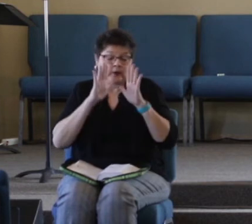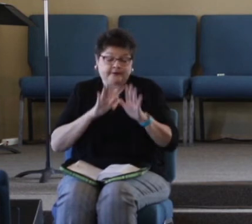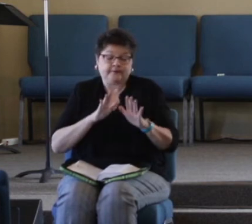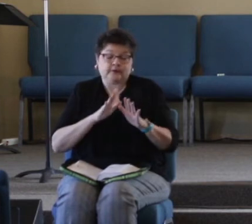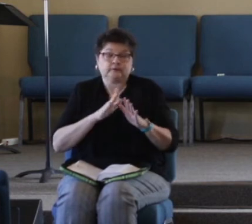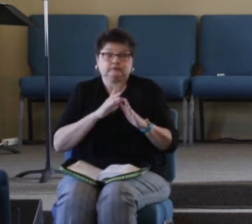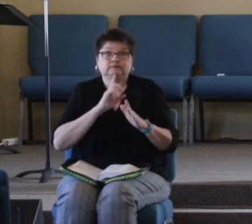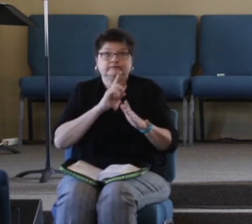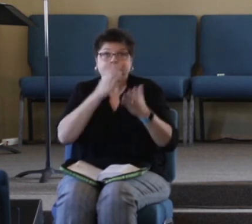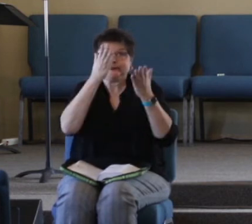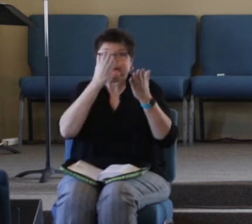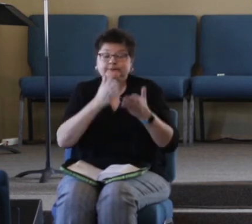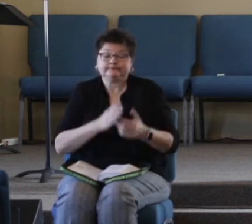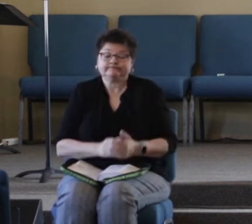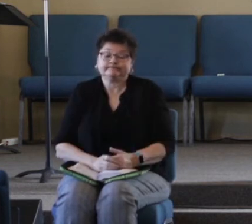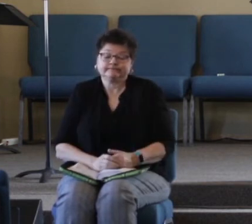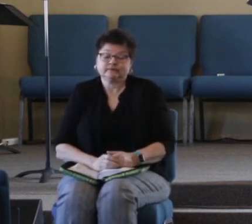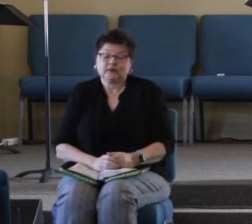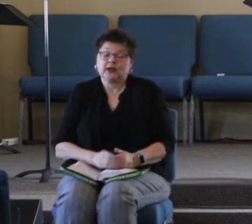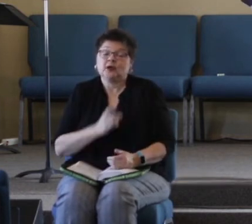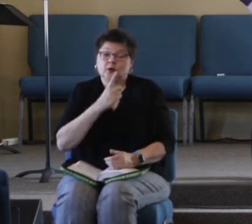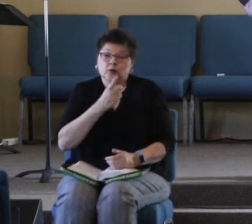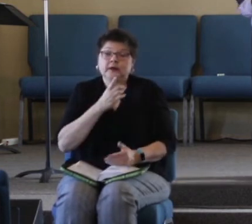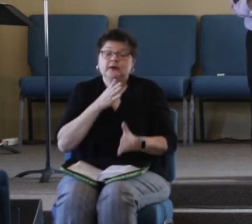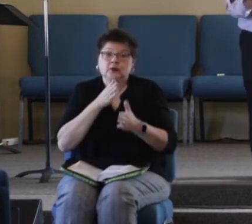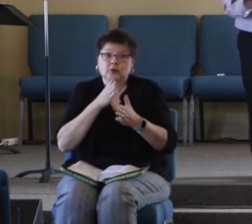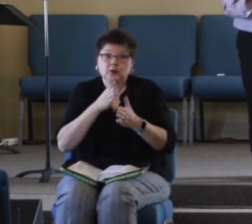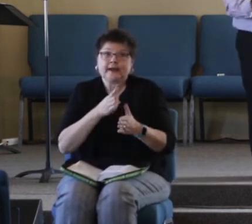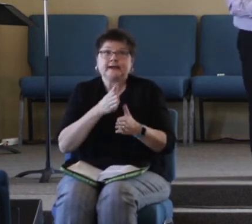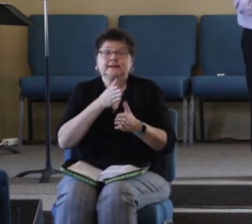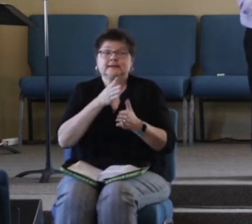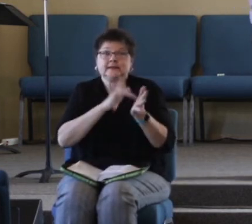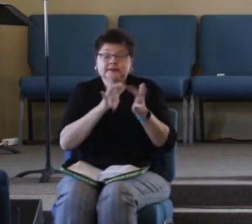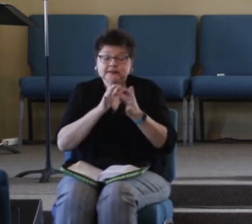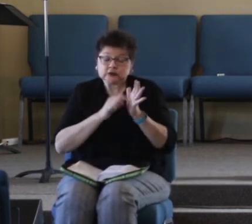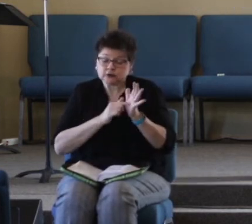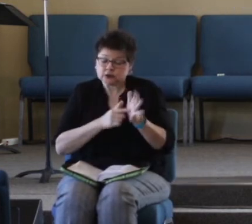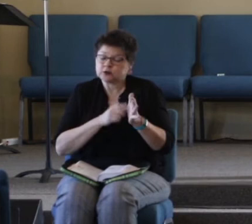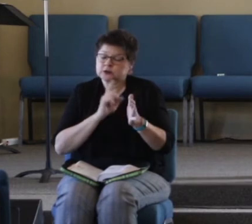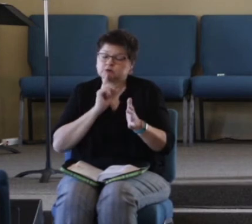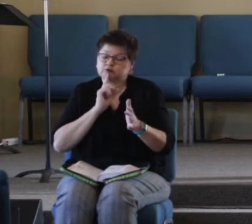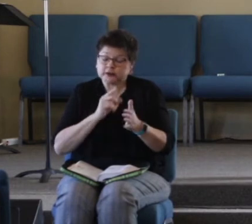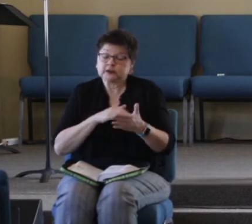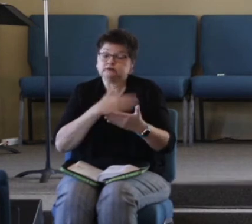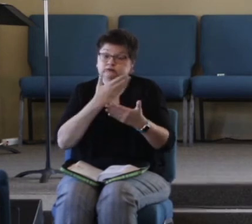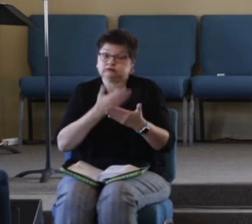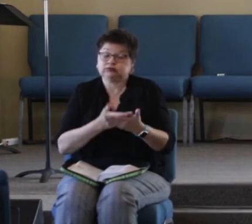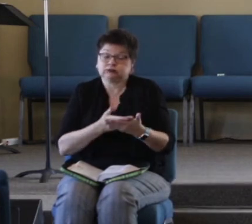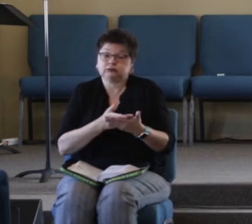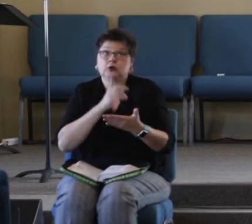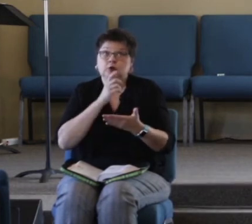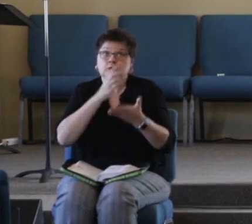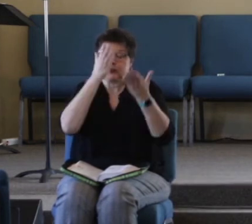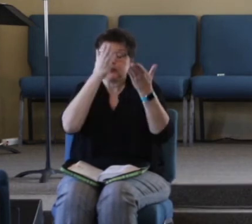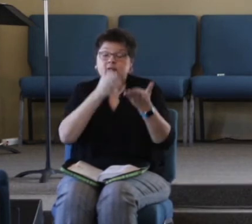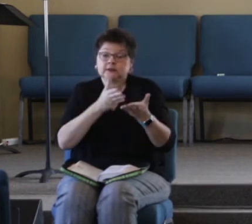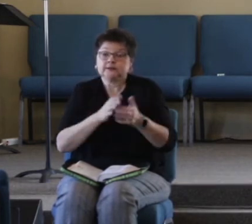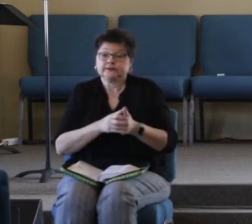is. And one of the ways that he shows us and really proves who he